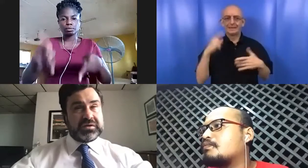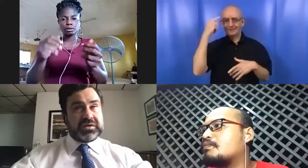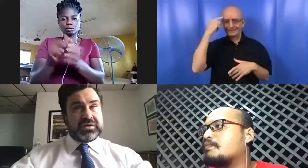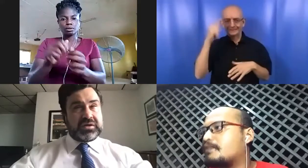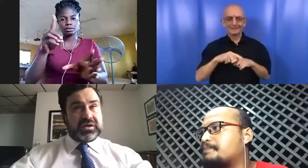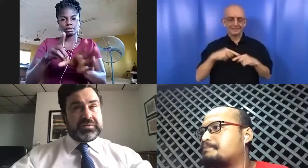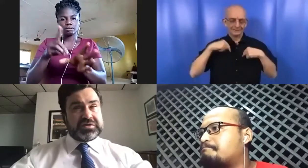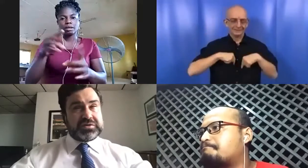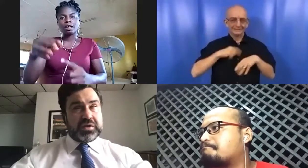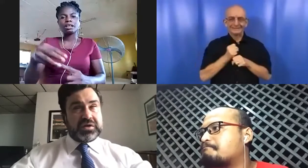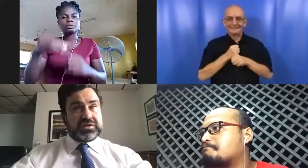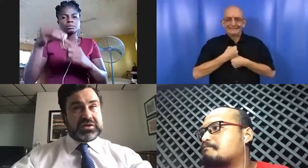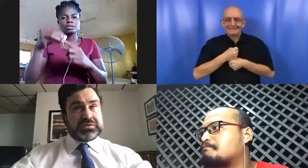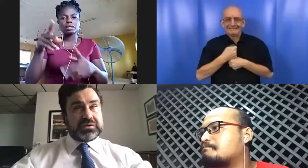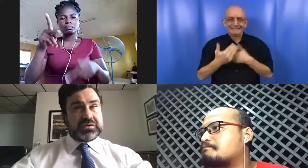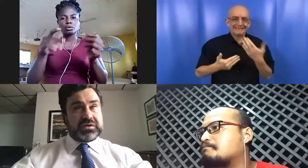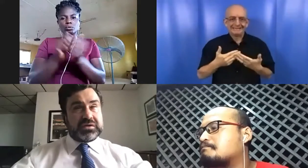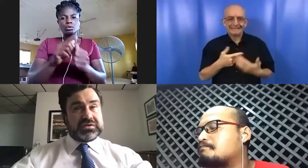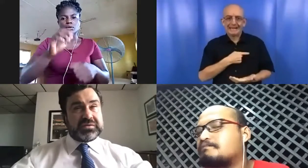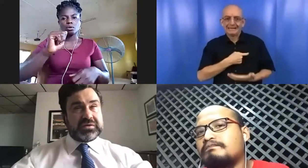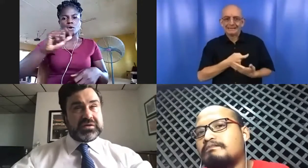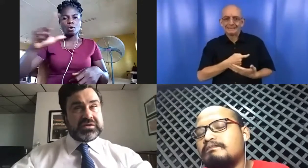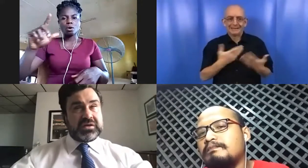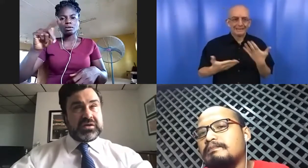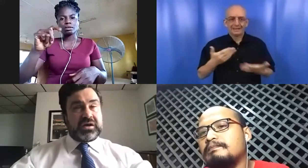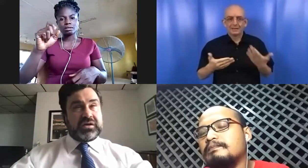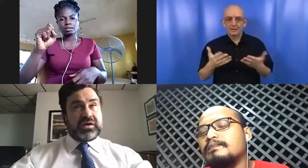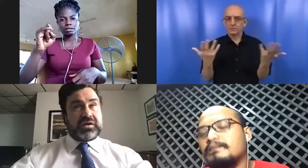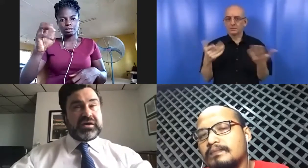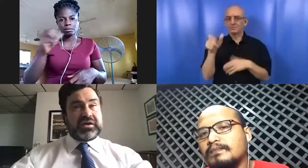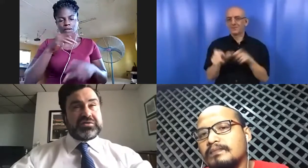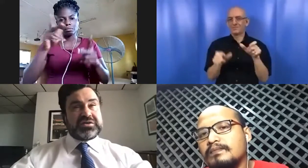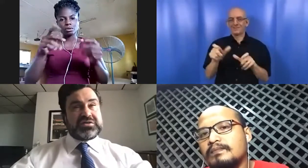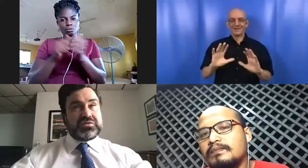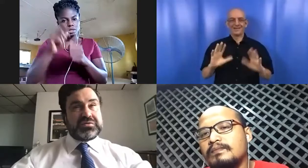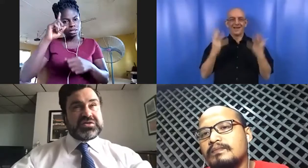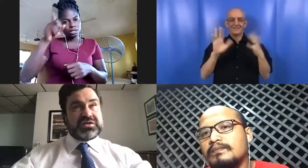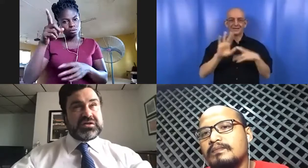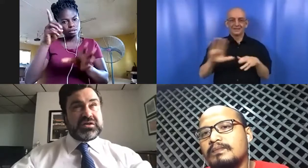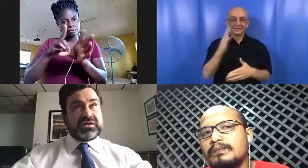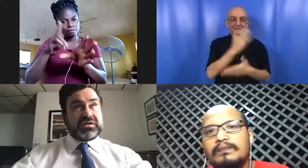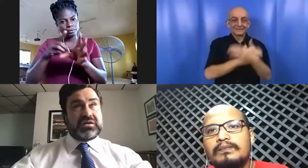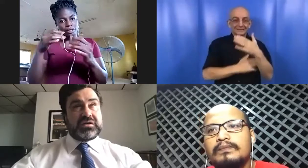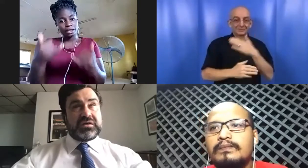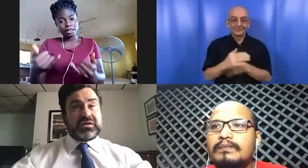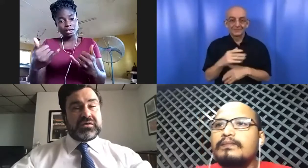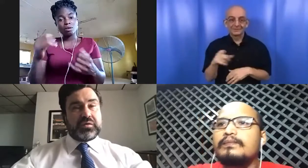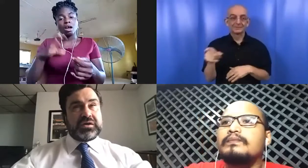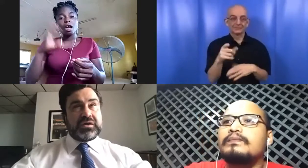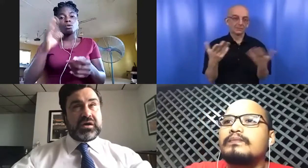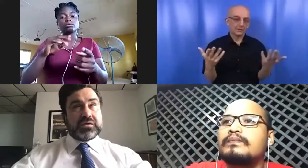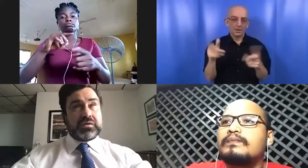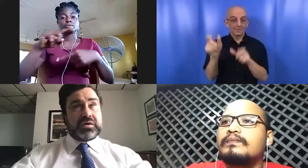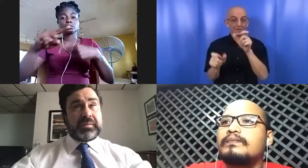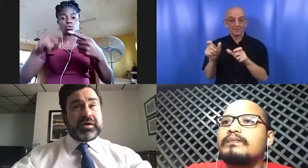and persons with intellectual disabilities. Now I would like to turn to Mr.